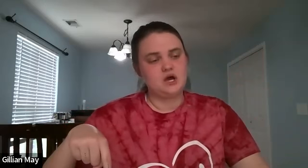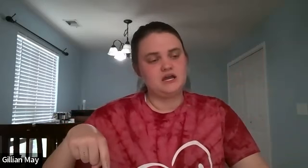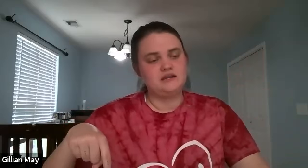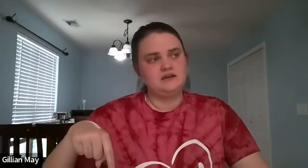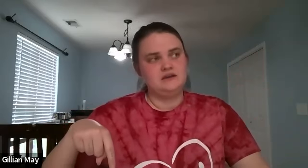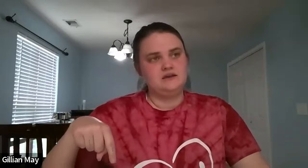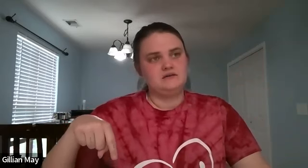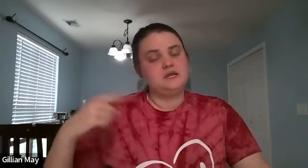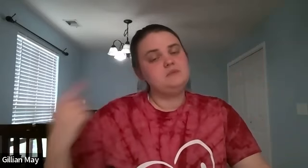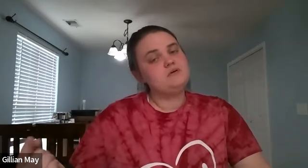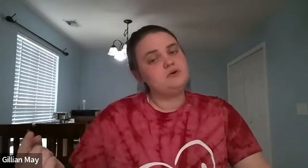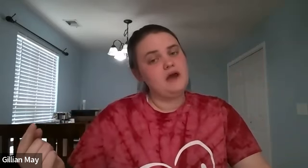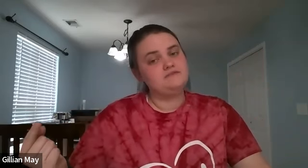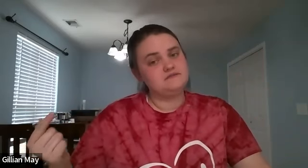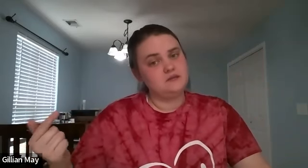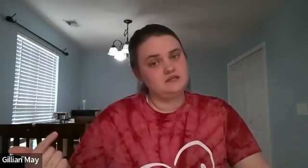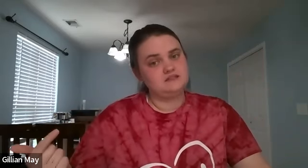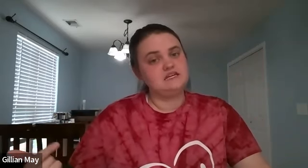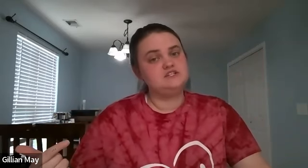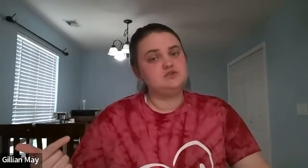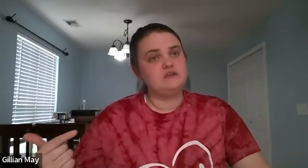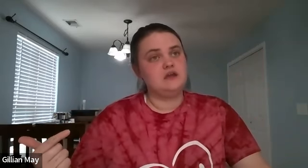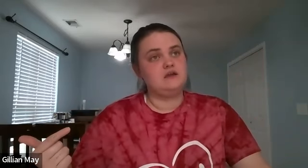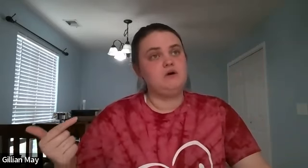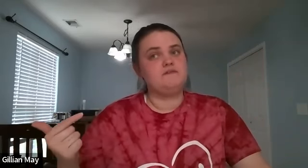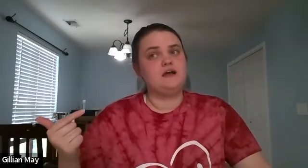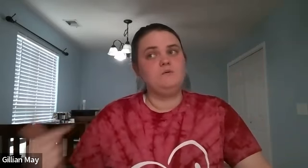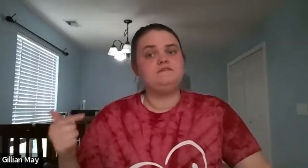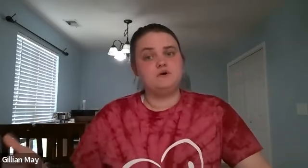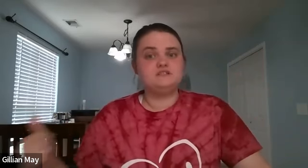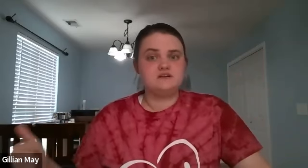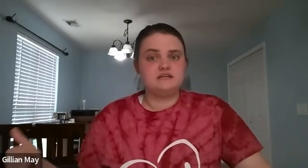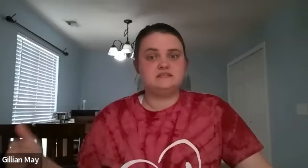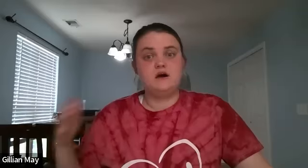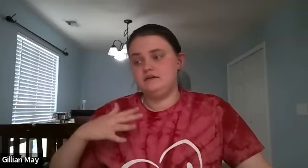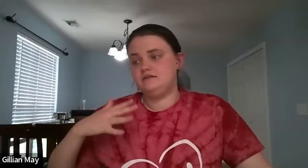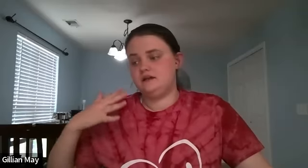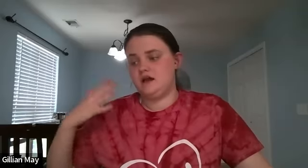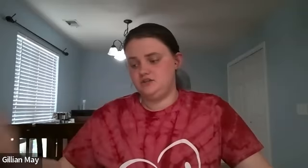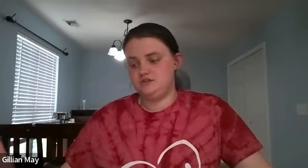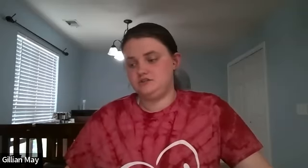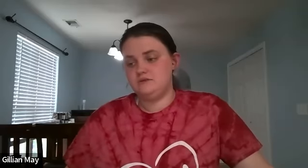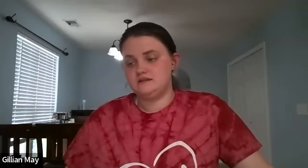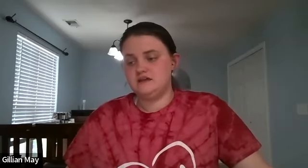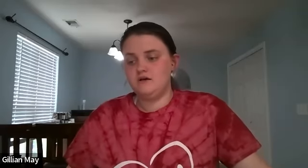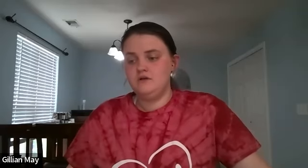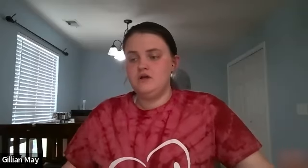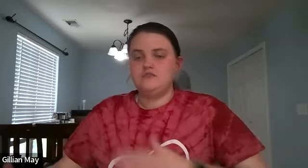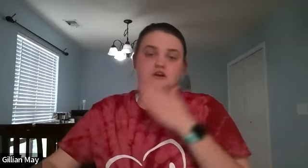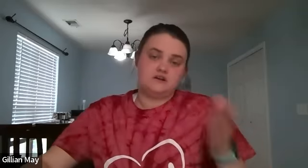on people who have deaf kids tend to think, well, if I only focus on ASL, I do ASL, they're not going to